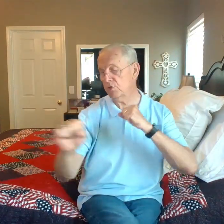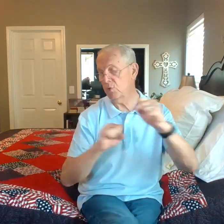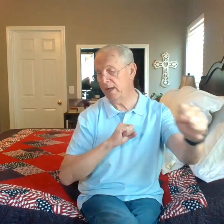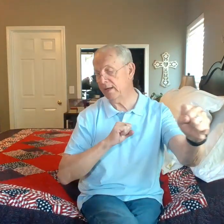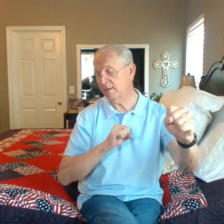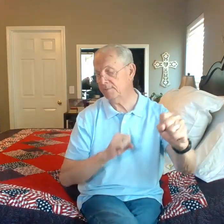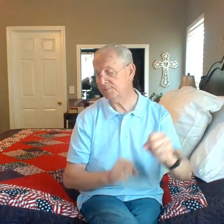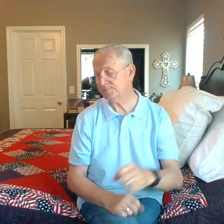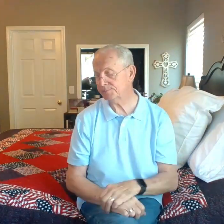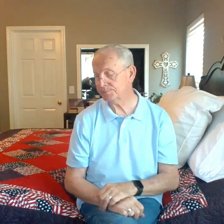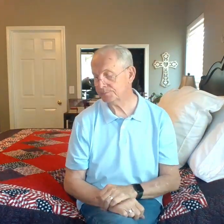earthquake.